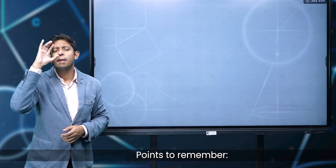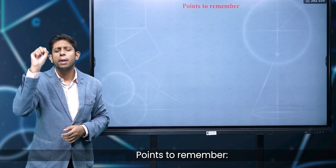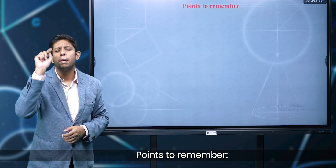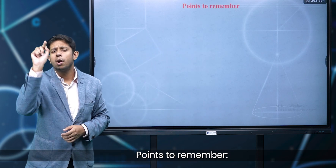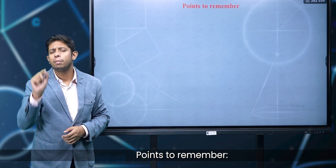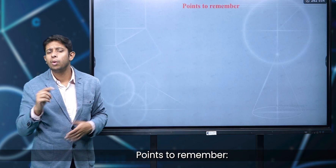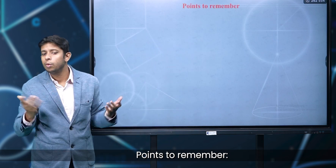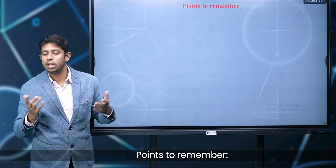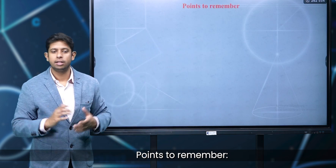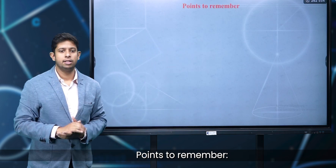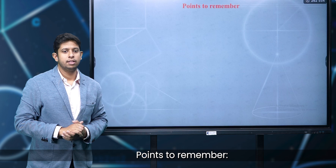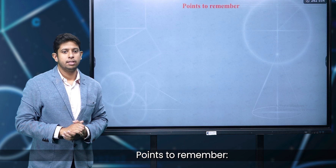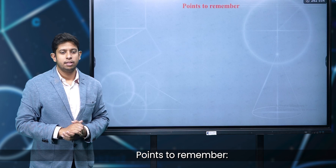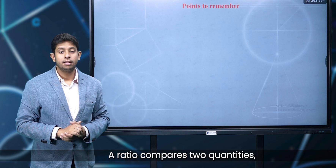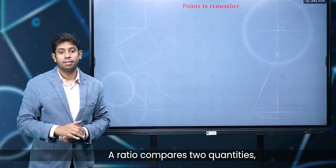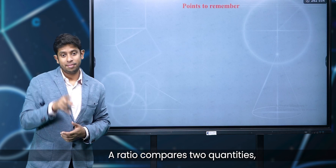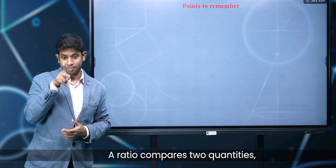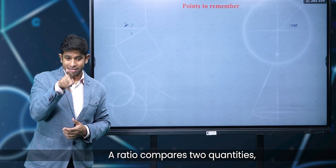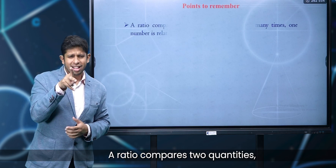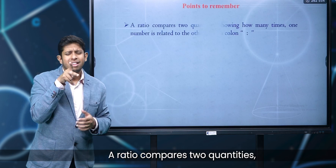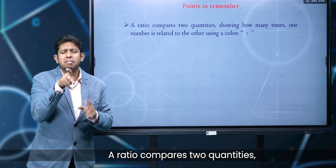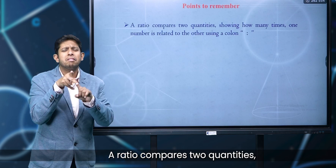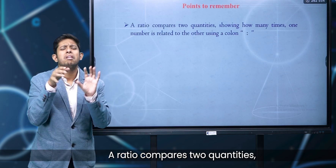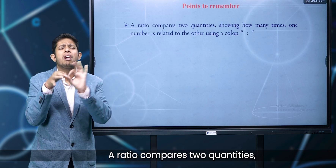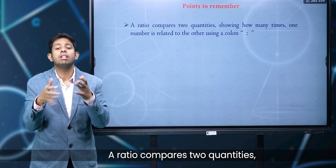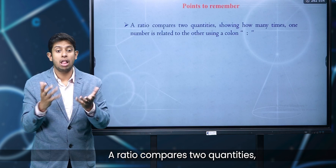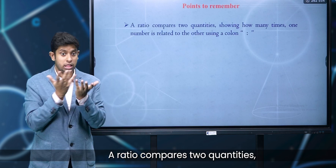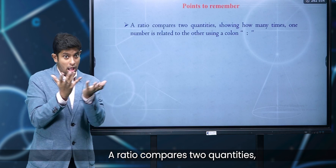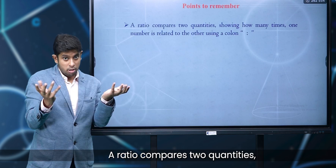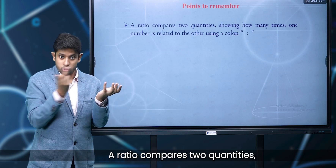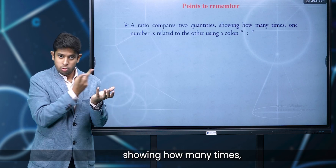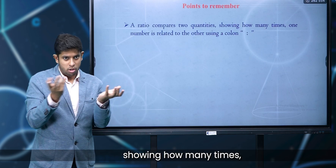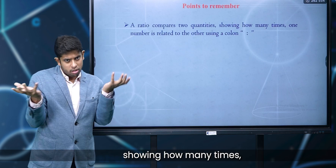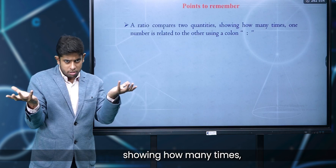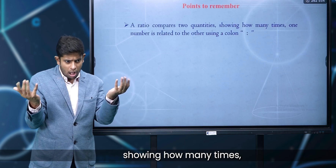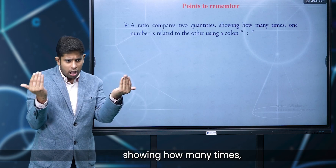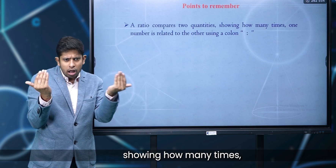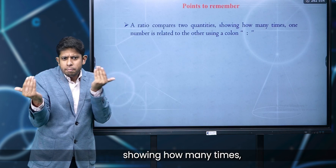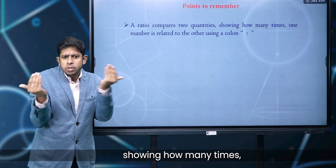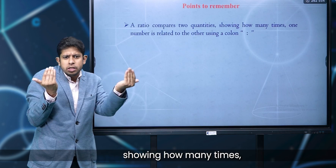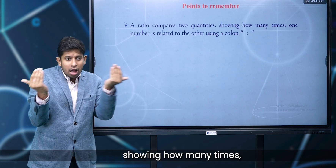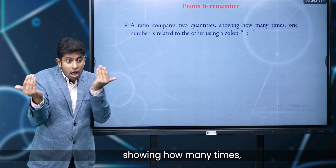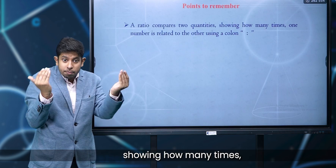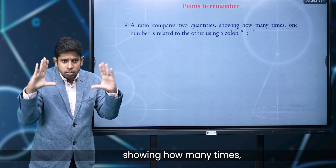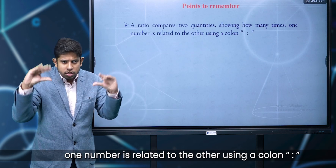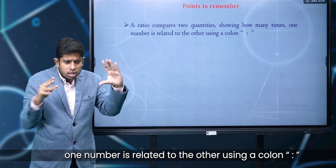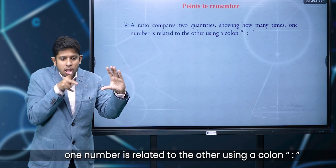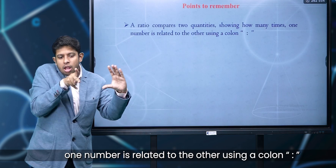Points to remember. A ratio compares two quantities showing how many times one number